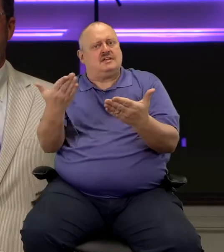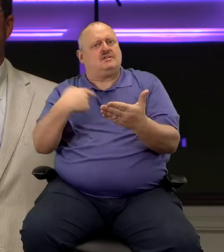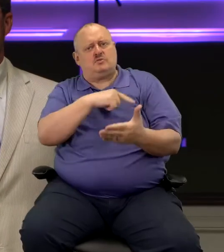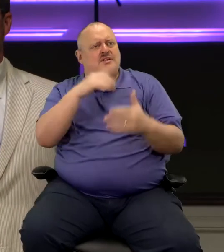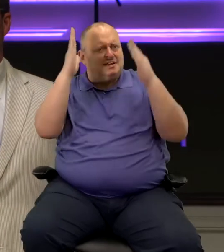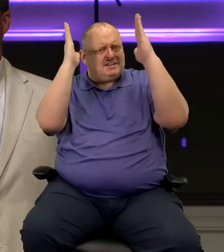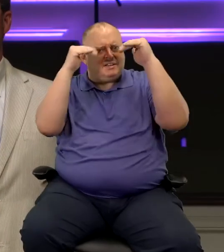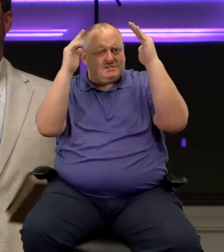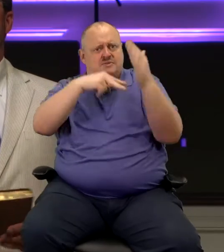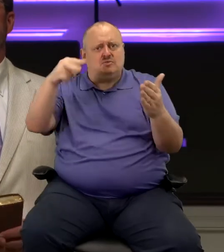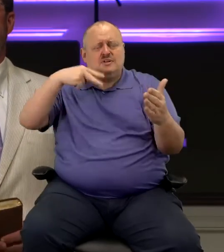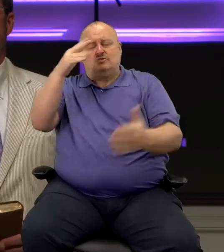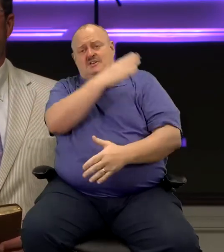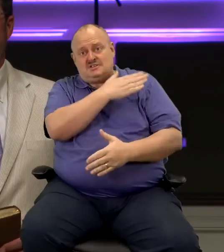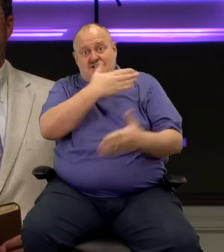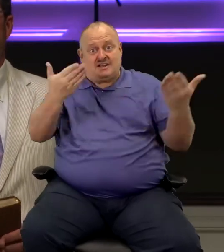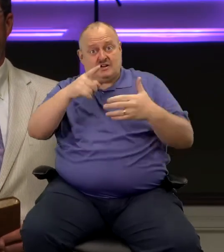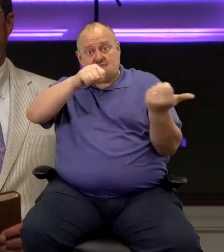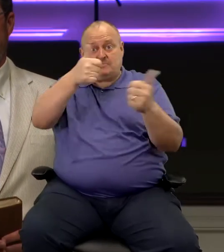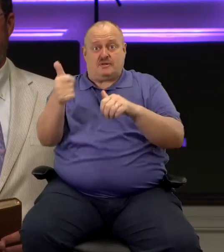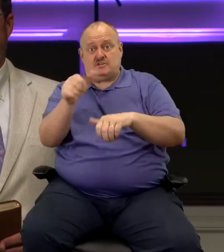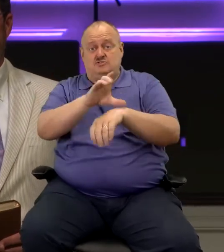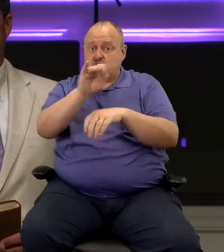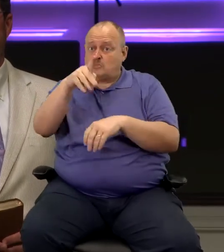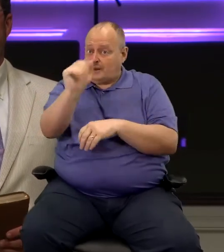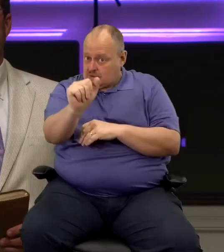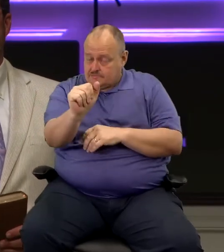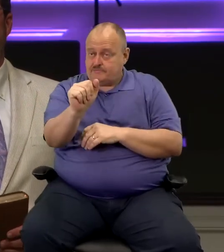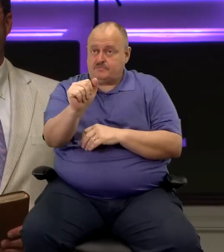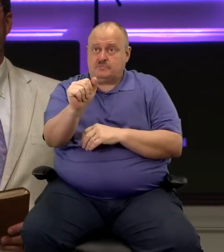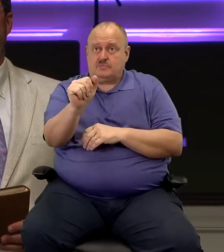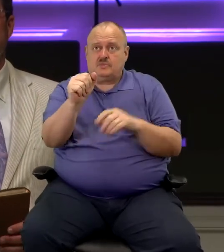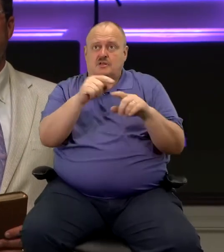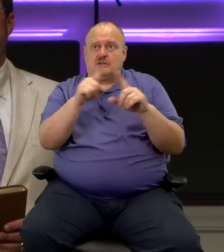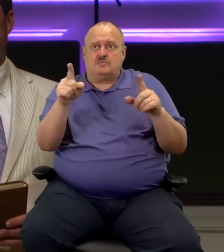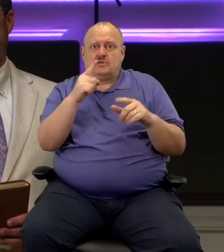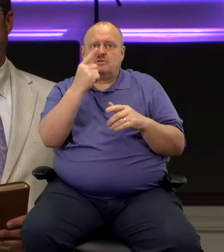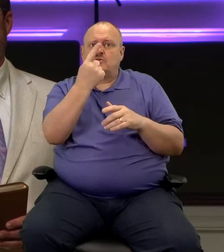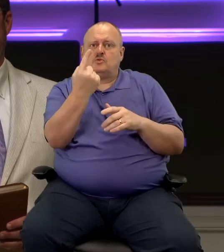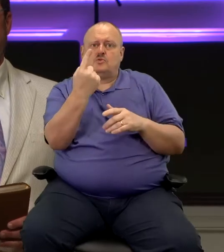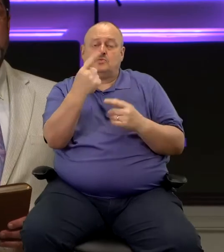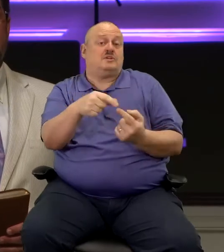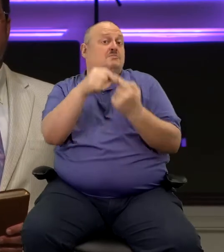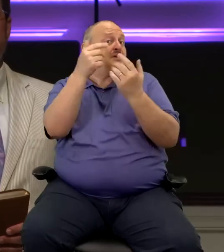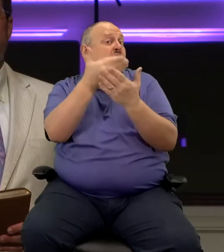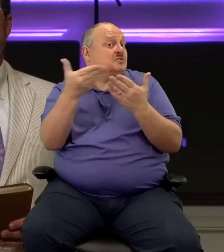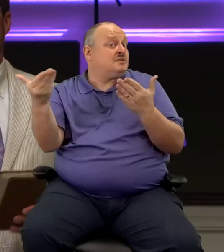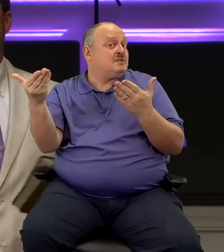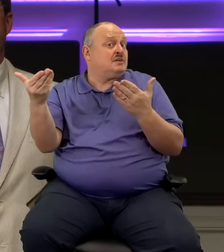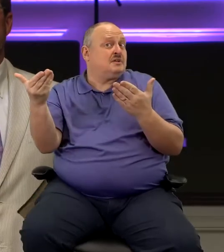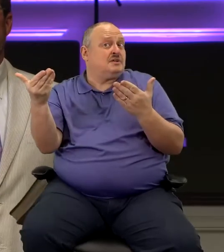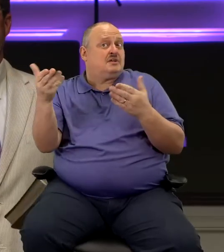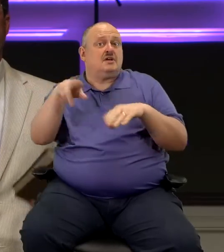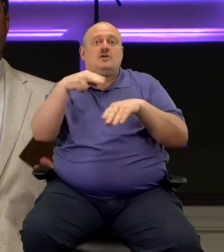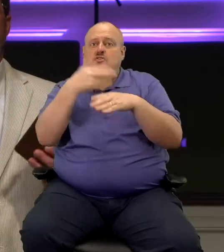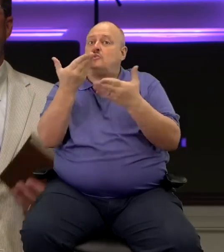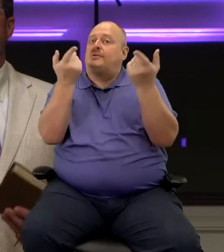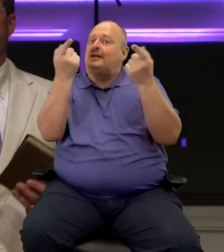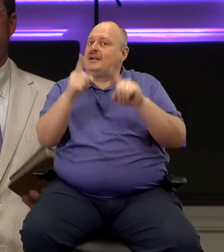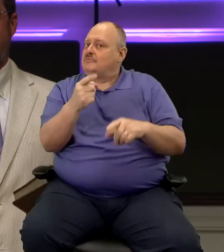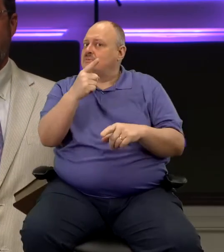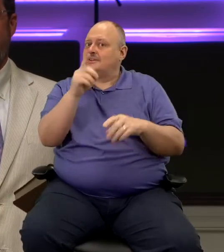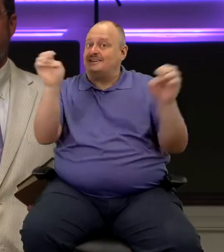on Resurrection Sunday here at First Baptist Church of Opelika. But there's one very special thing that typically happens on Easter Sunday, and we